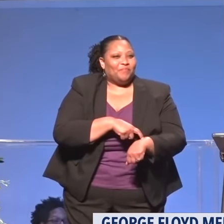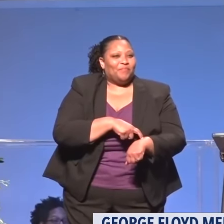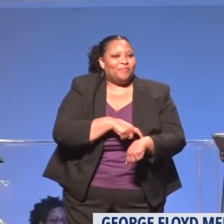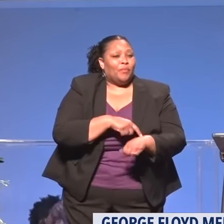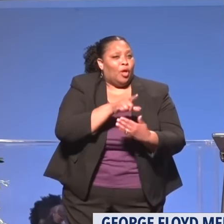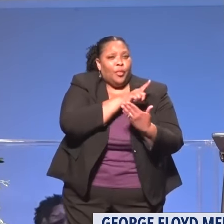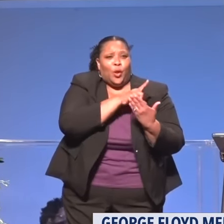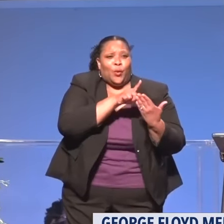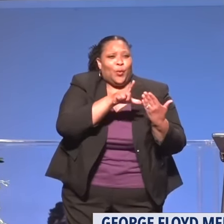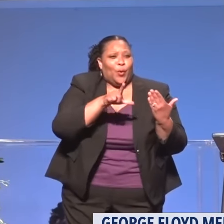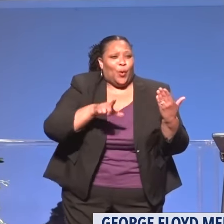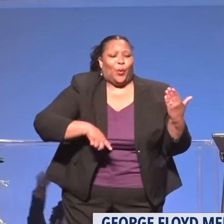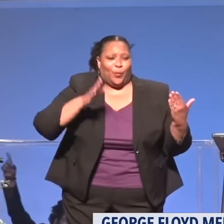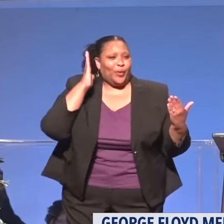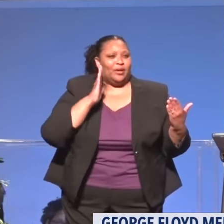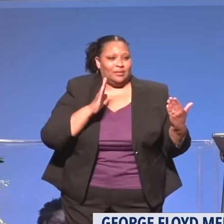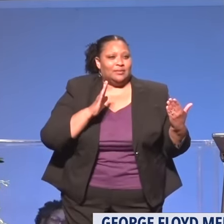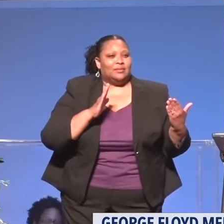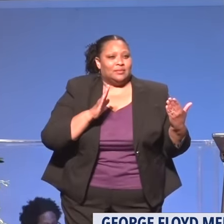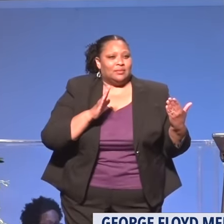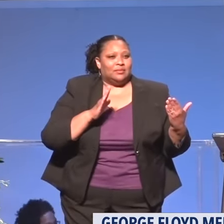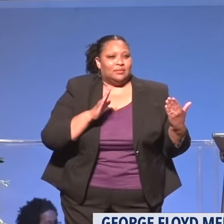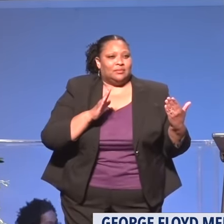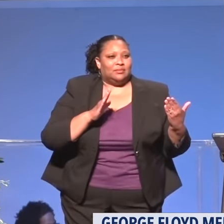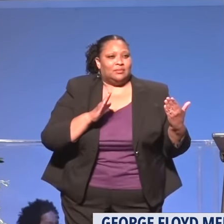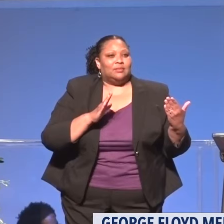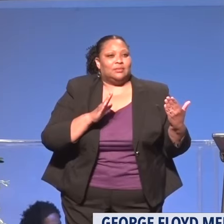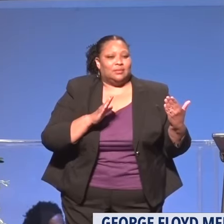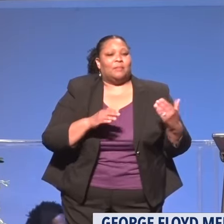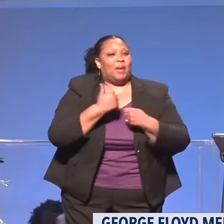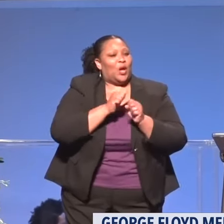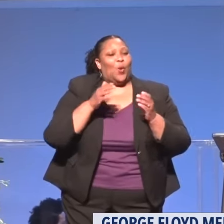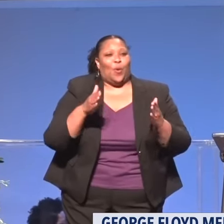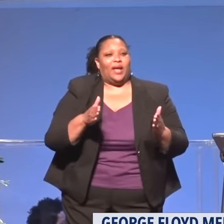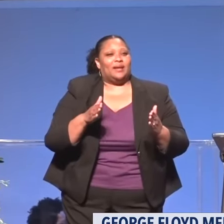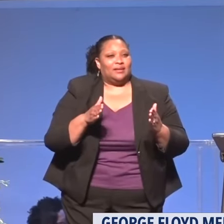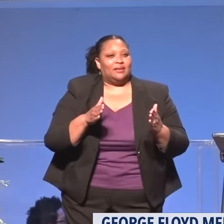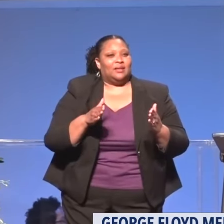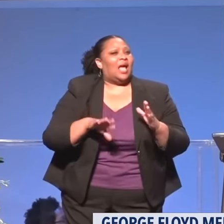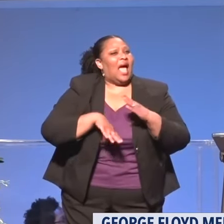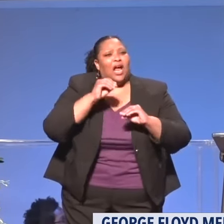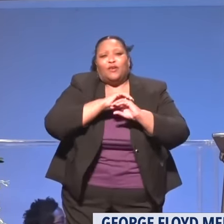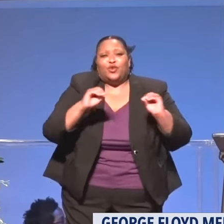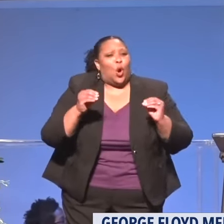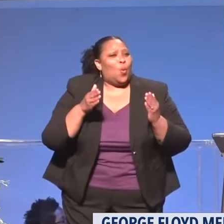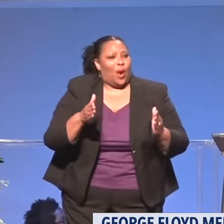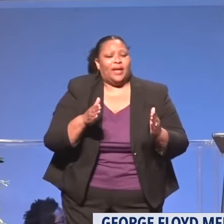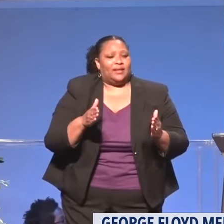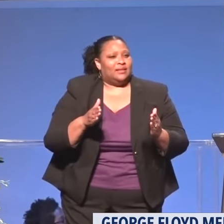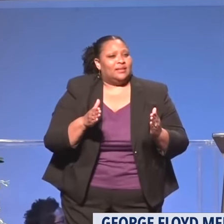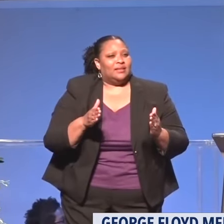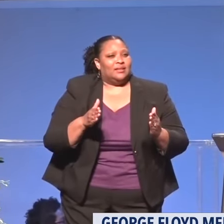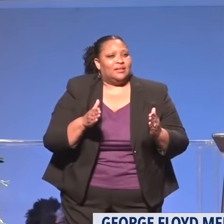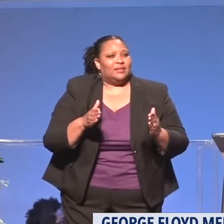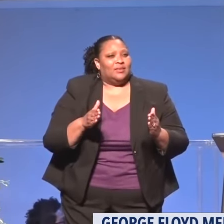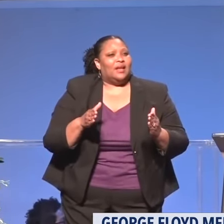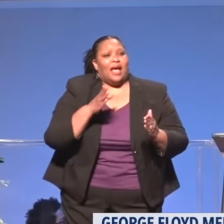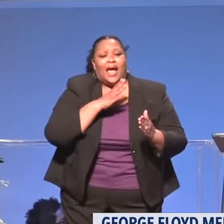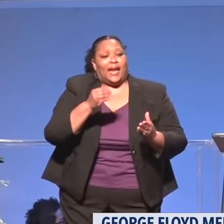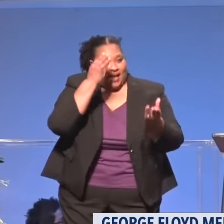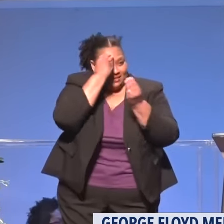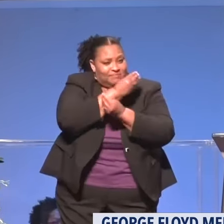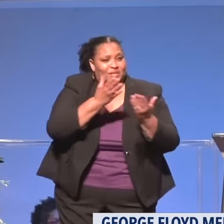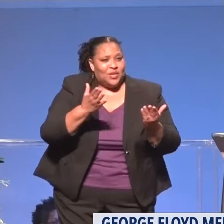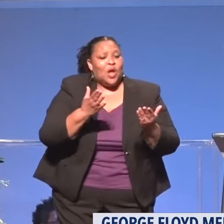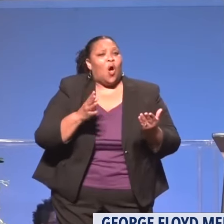The Lord will make a way out of now way." And I can